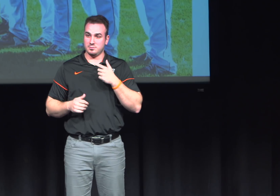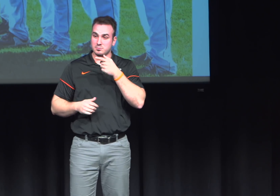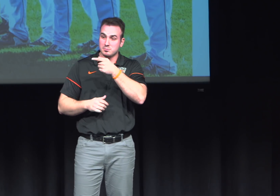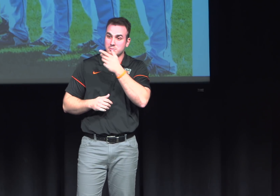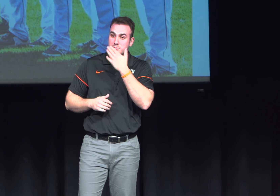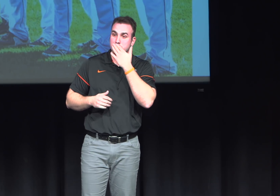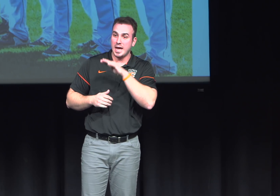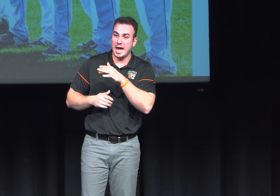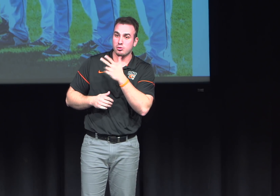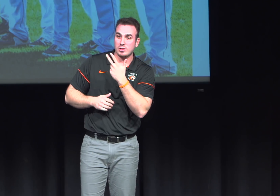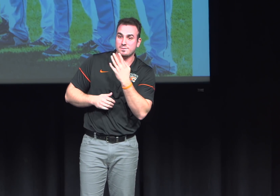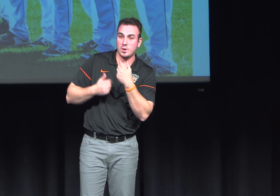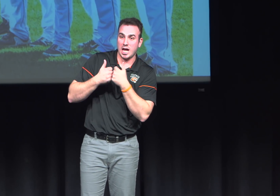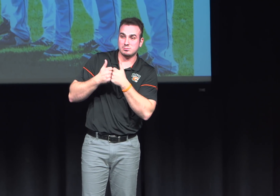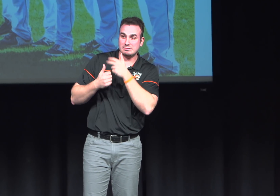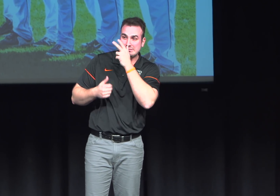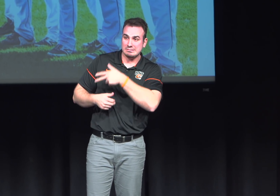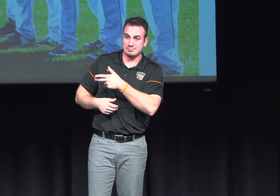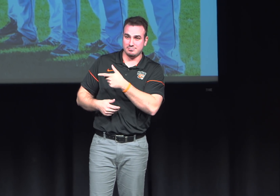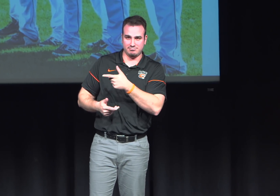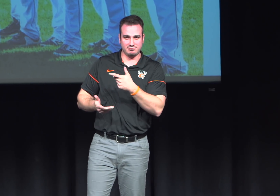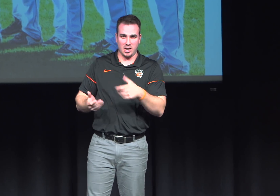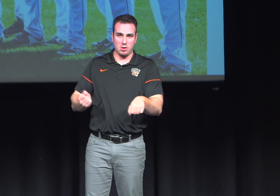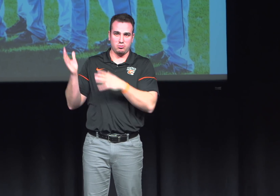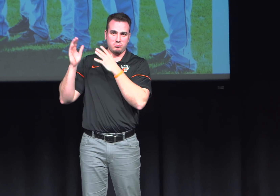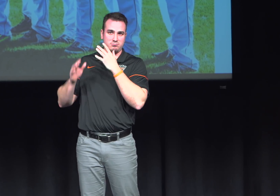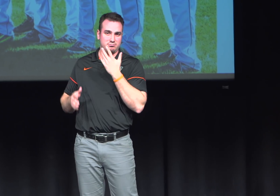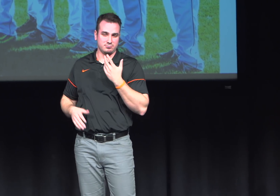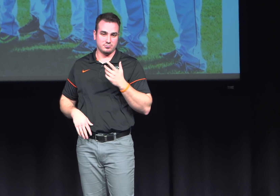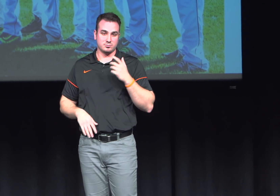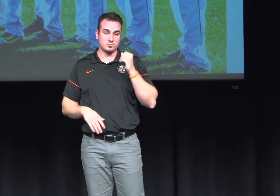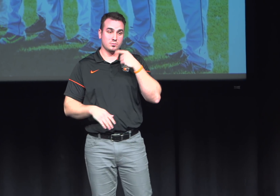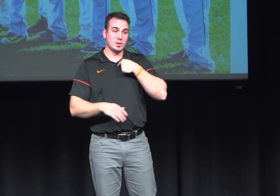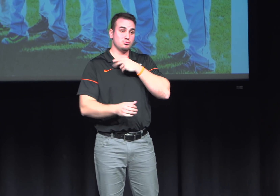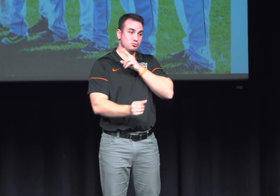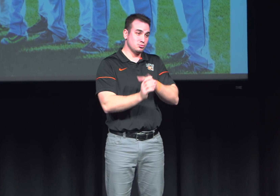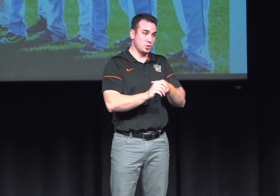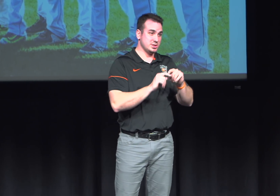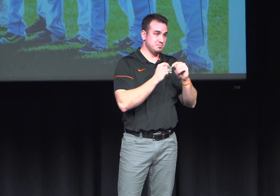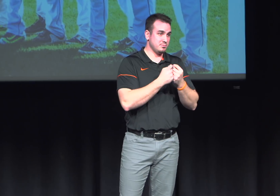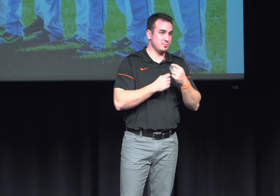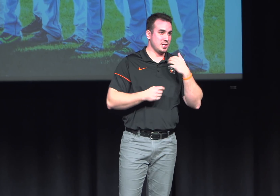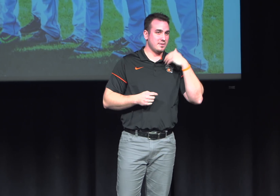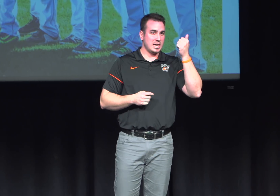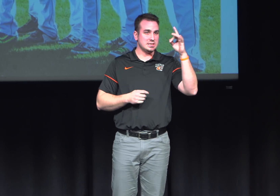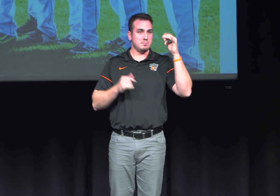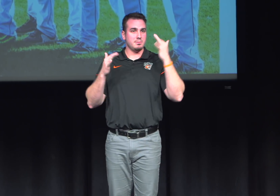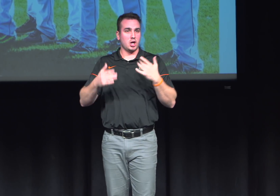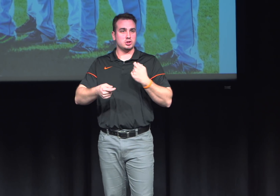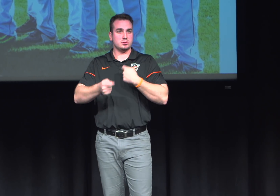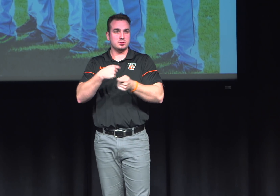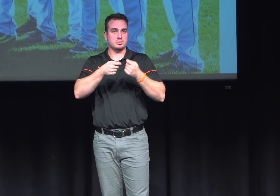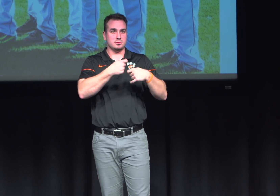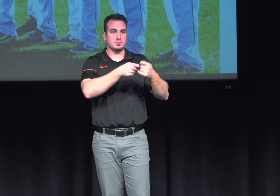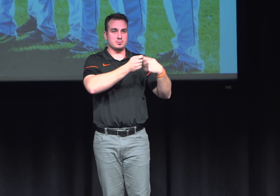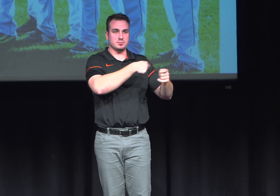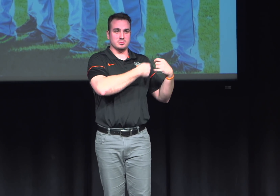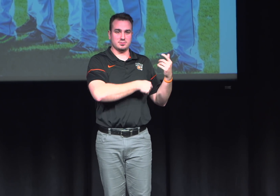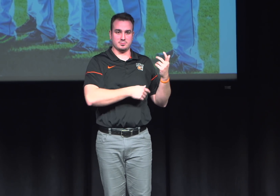competition. So if you had a bad couple of games, you're going to be packing your bags. So when I was in pro ball, I had 18 teammates